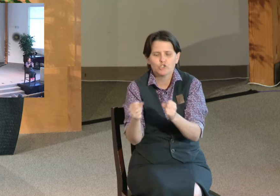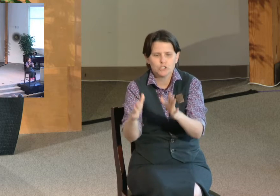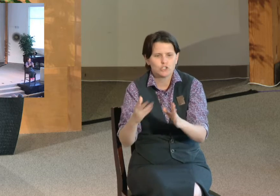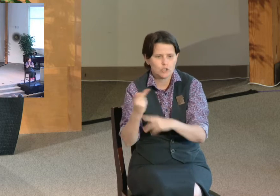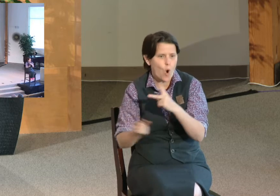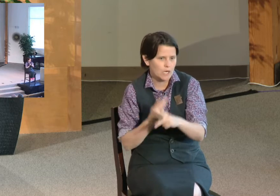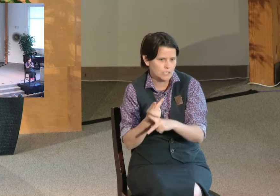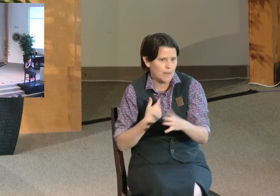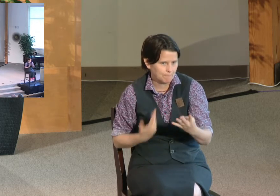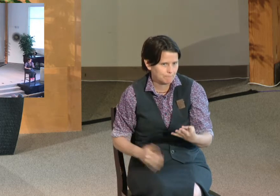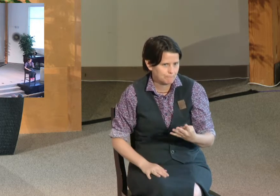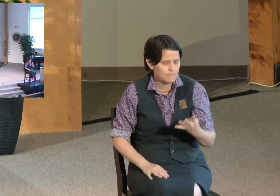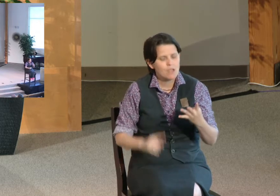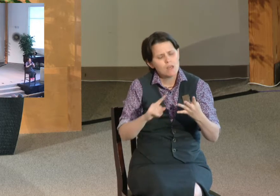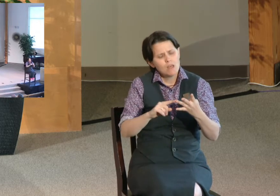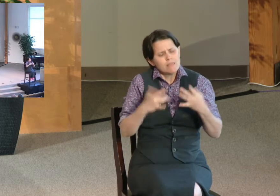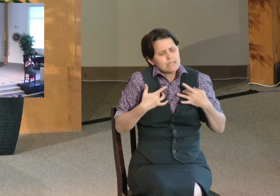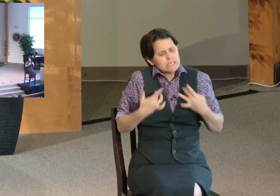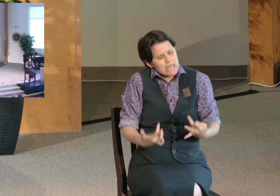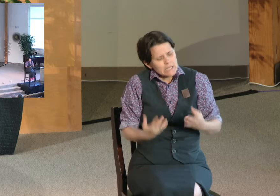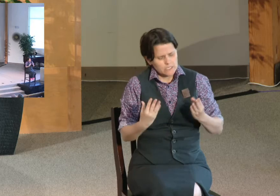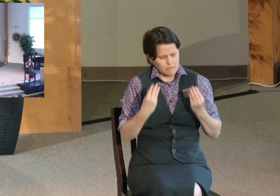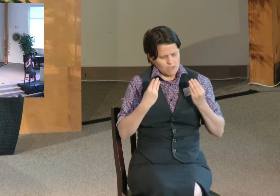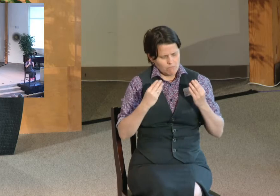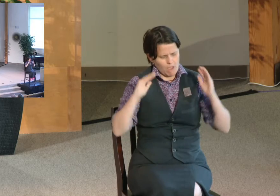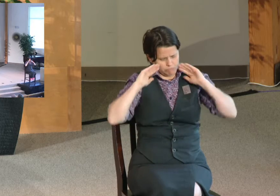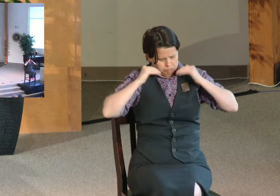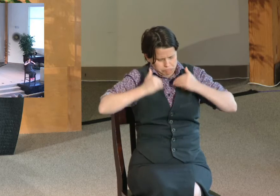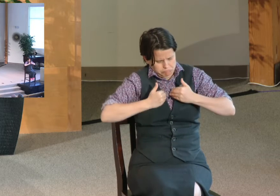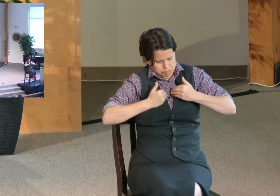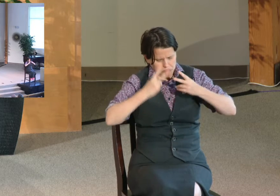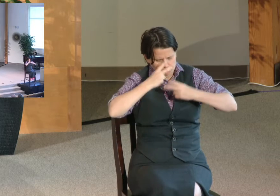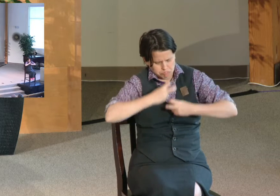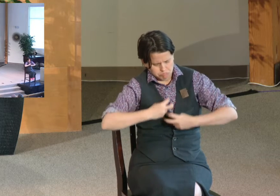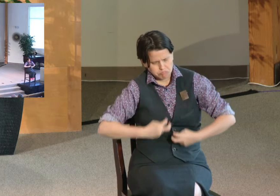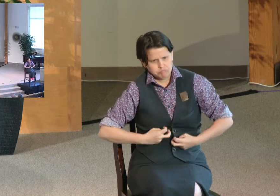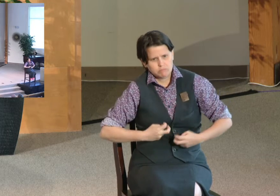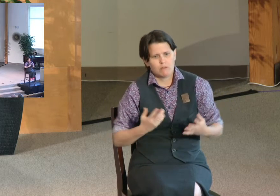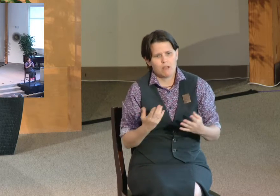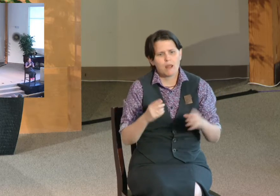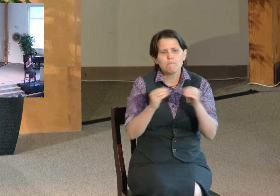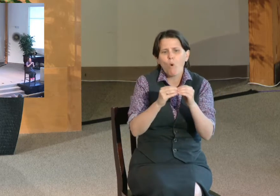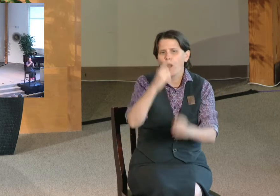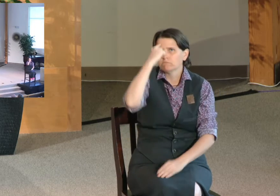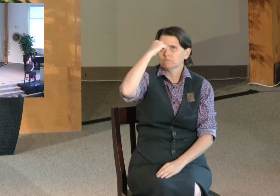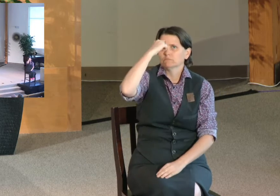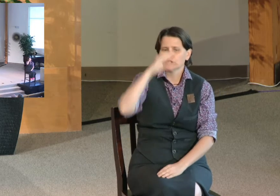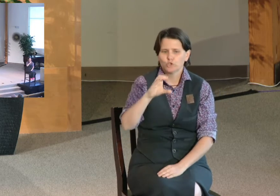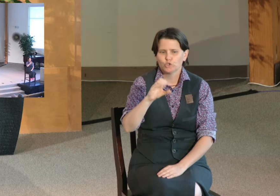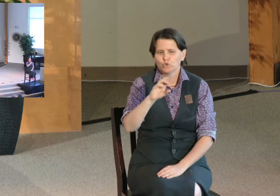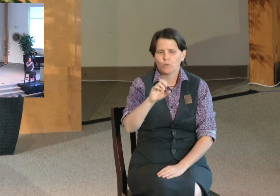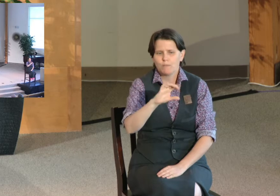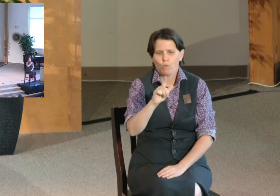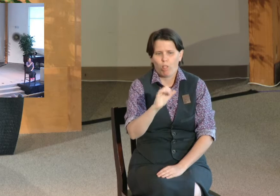more cerebral. And they love to mentor others who have proven themselves worthy,